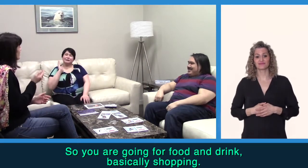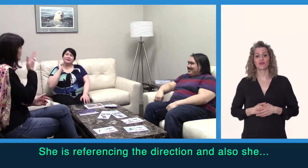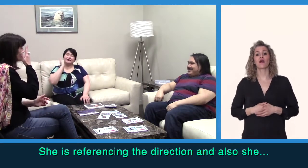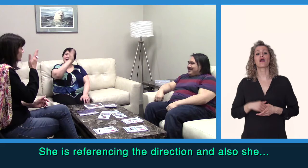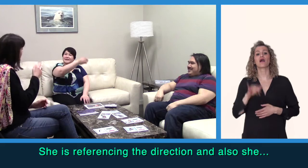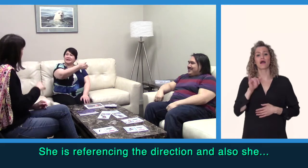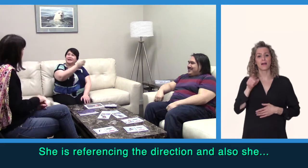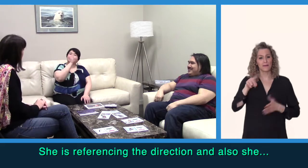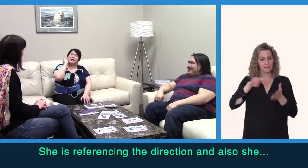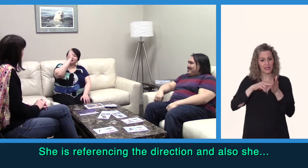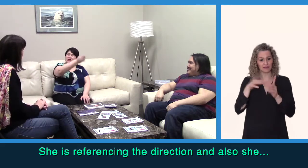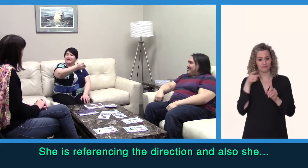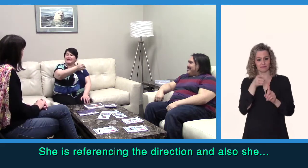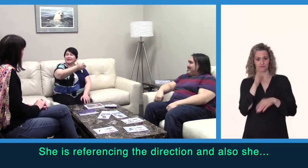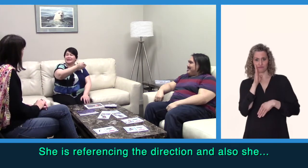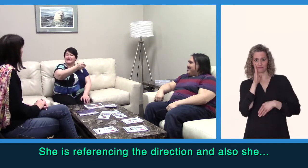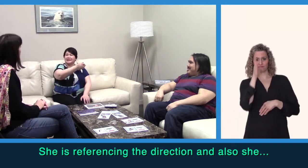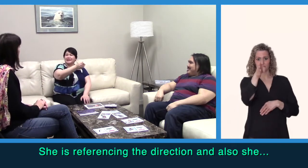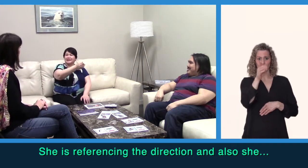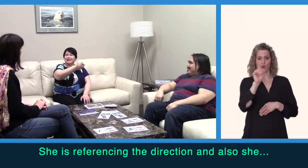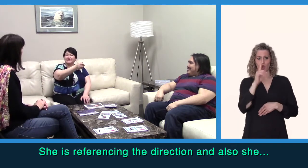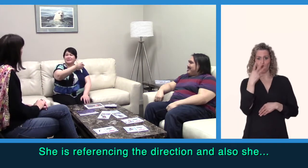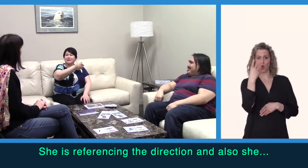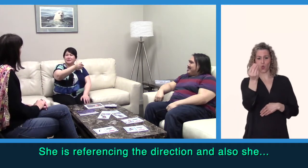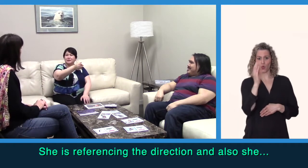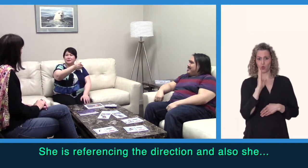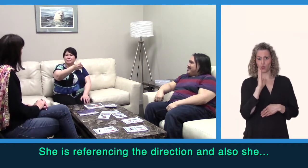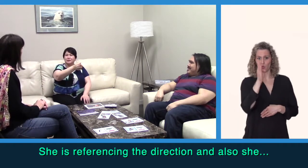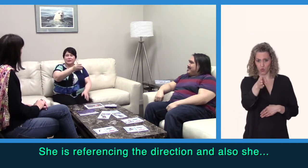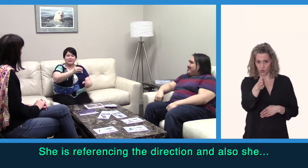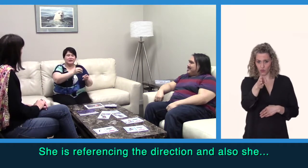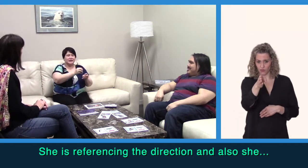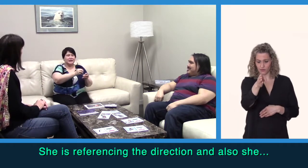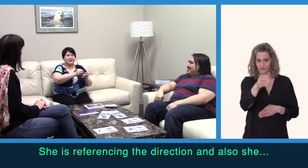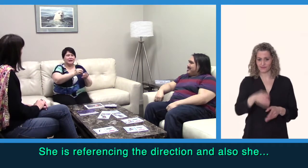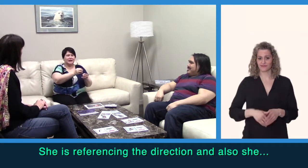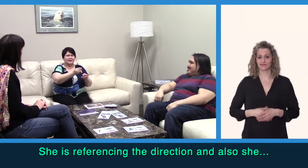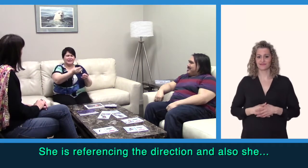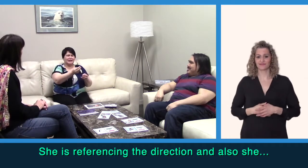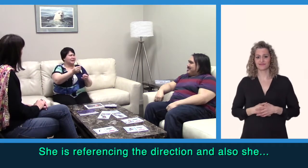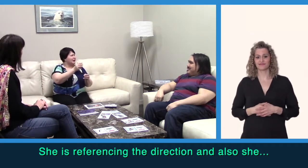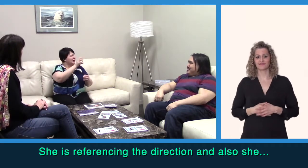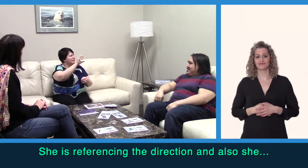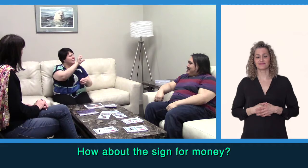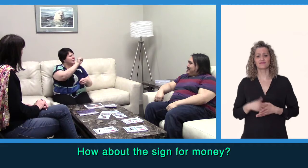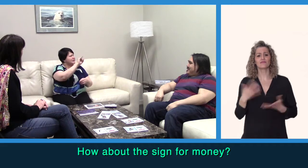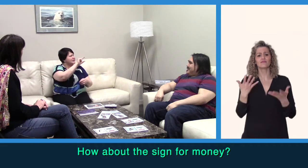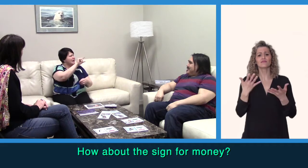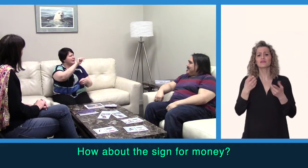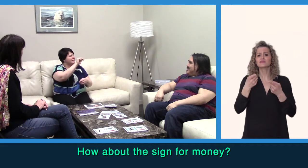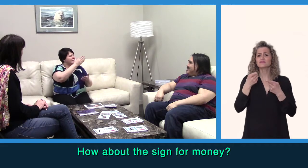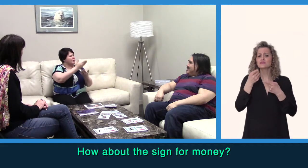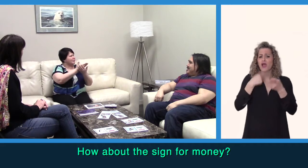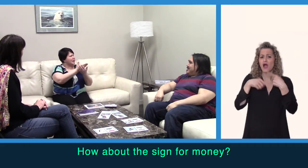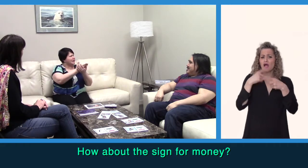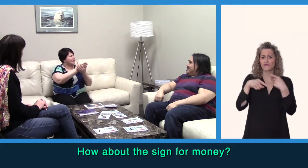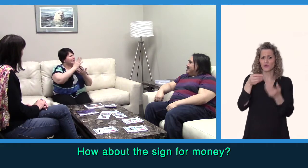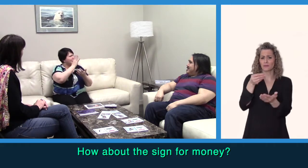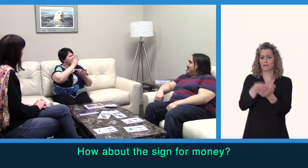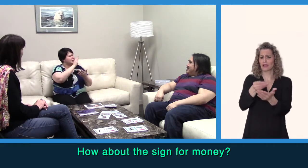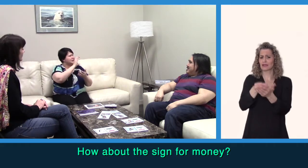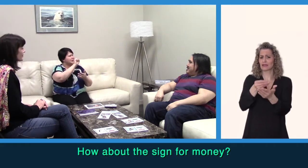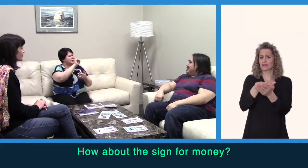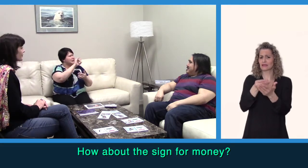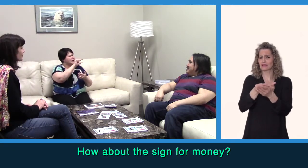Interesting. And referencing the direction, Uh-huh. and also she, I guess, about the sign for